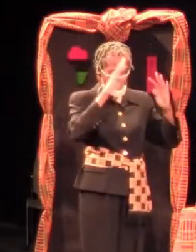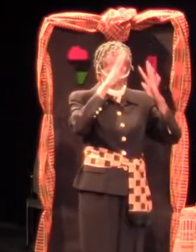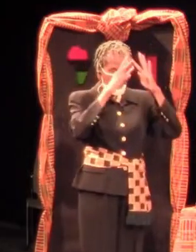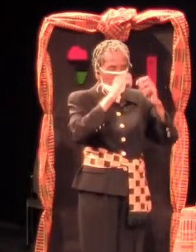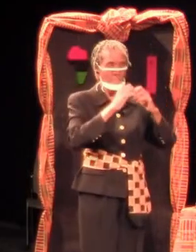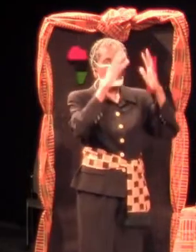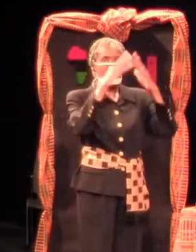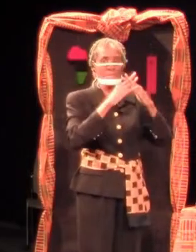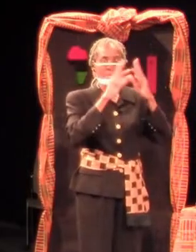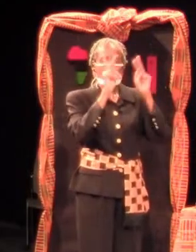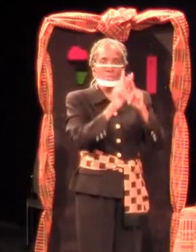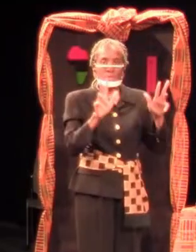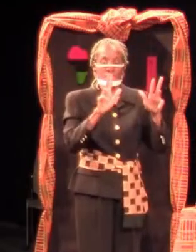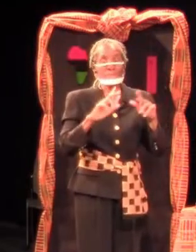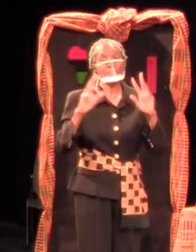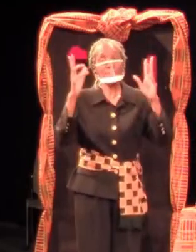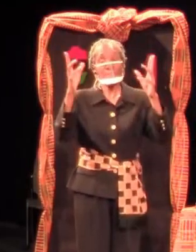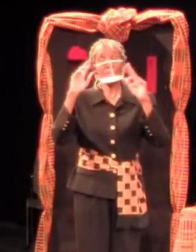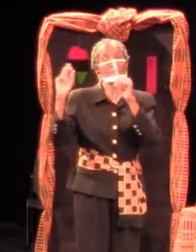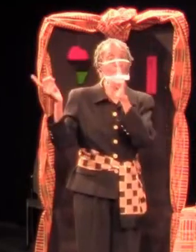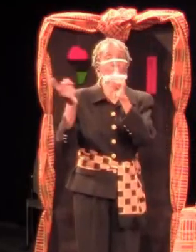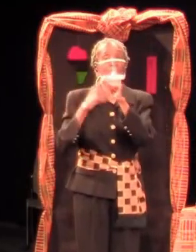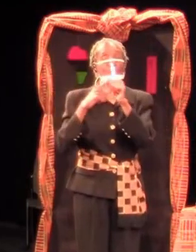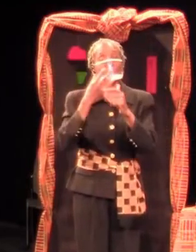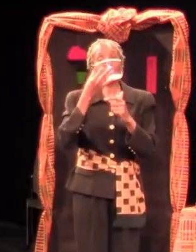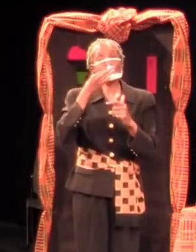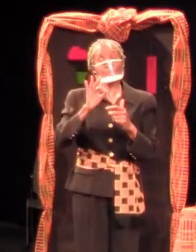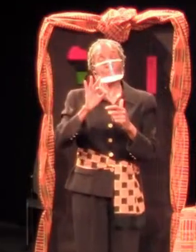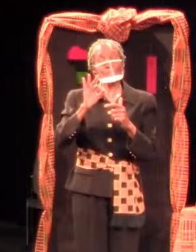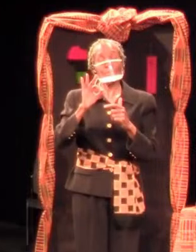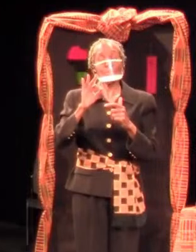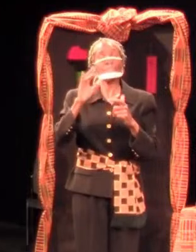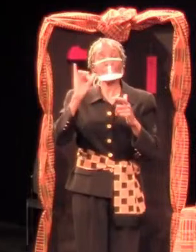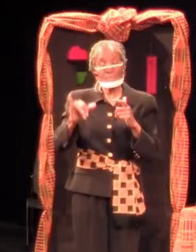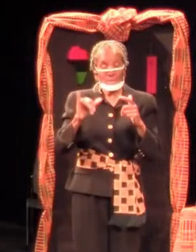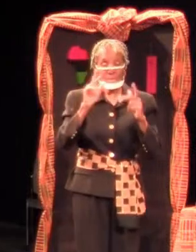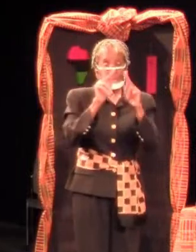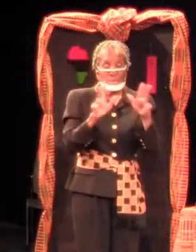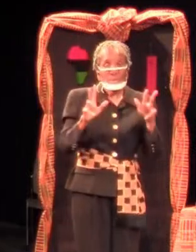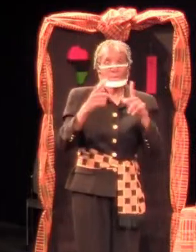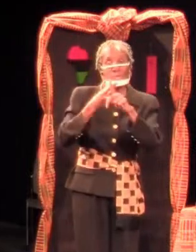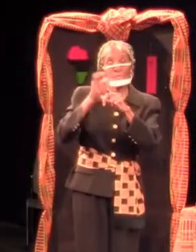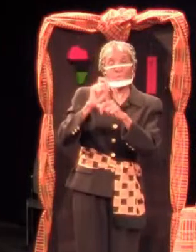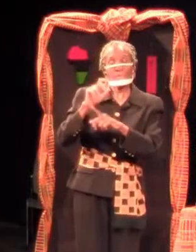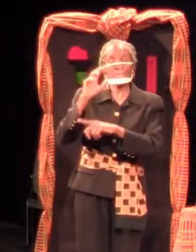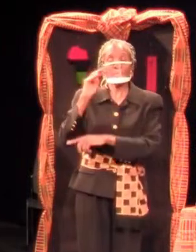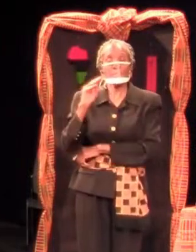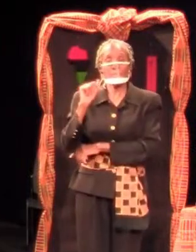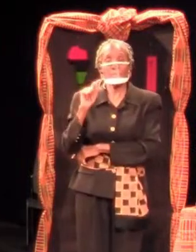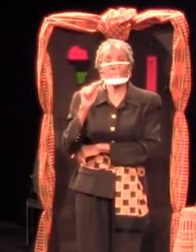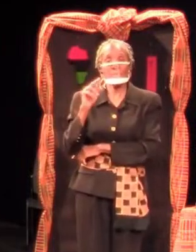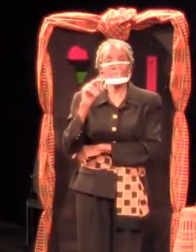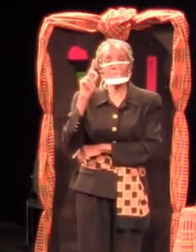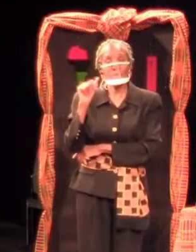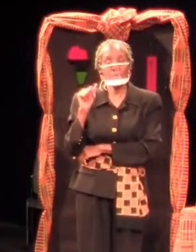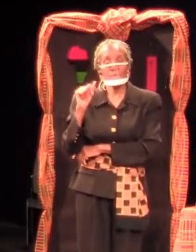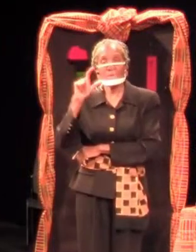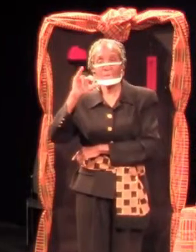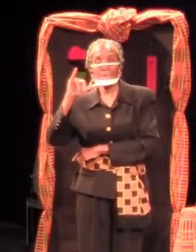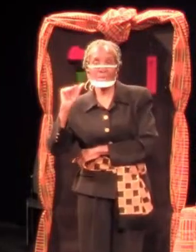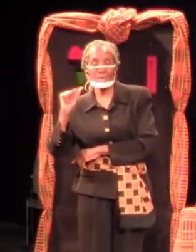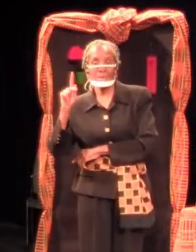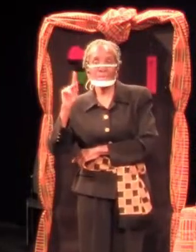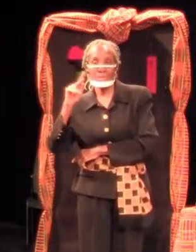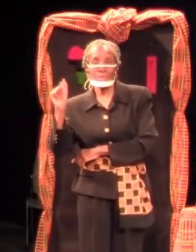The first fruit celebrations. Kwanzaa comes from the Kiswahili phrase Matunda ya Kwanzaa. Matunda